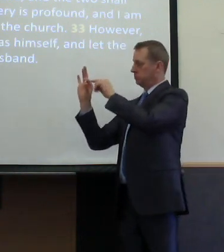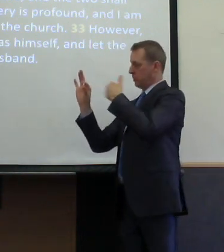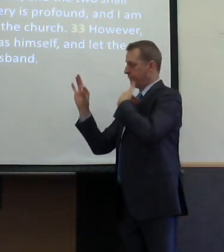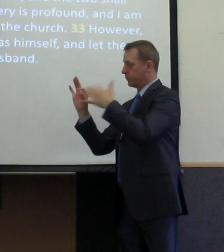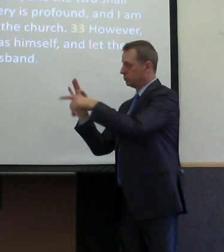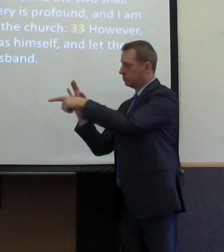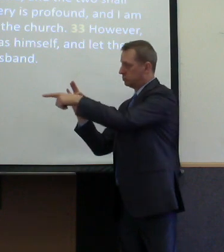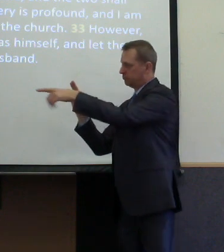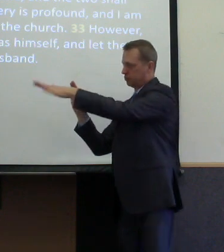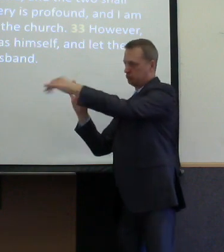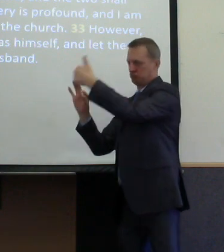the ring.